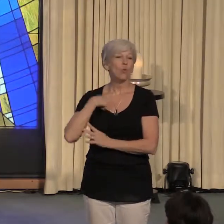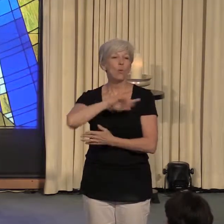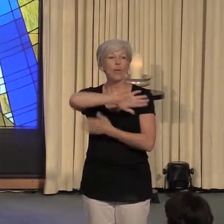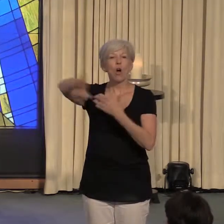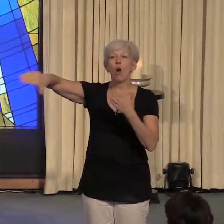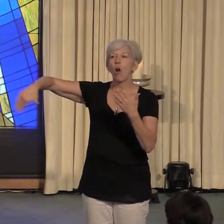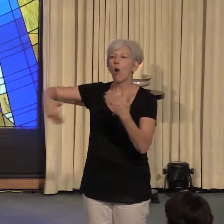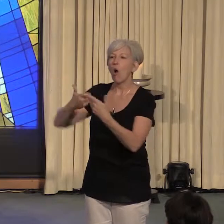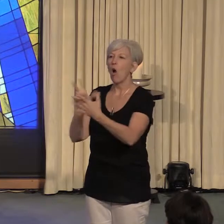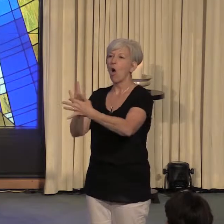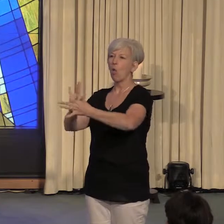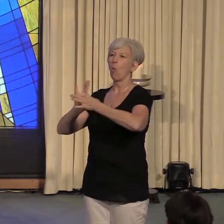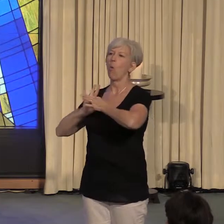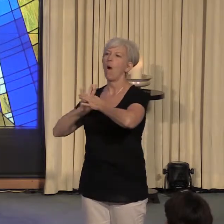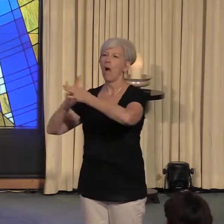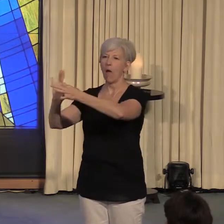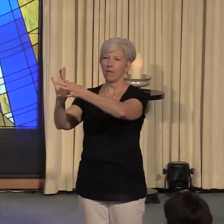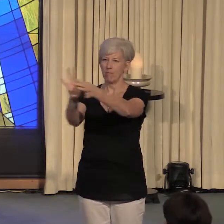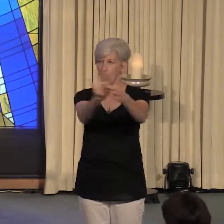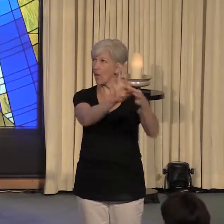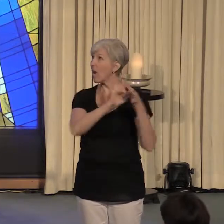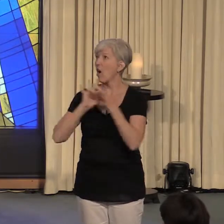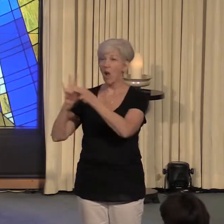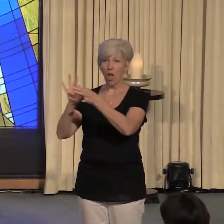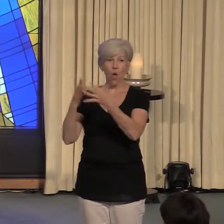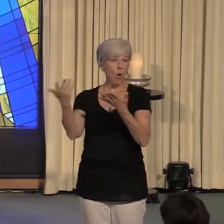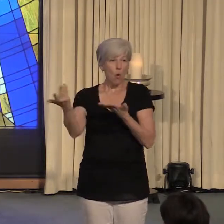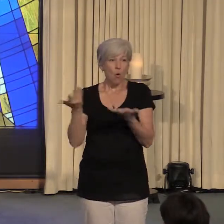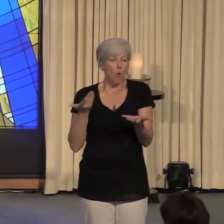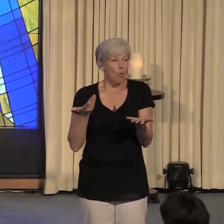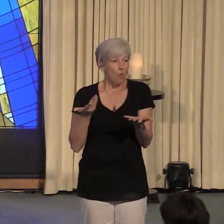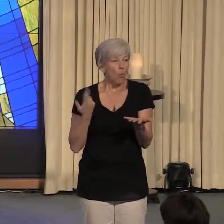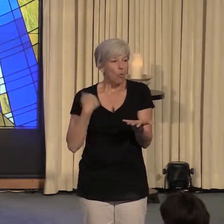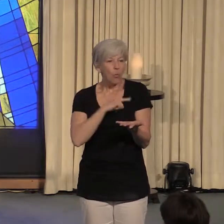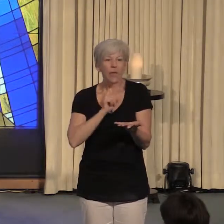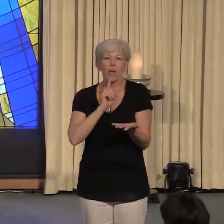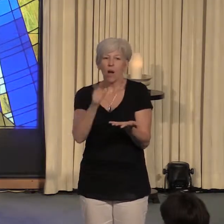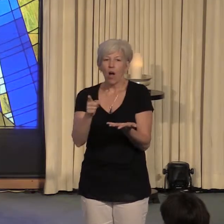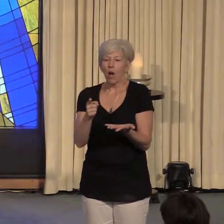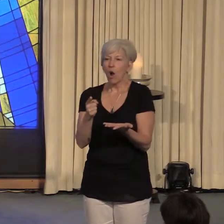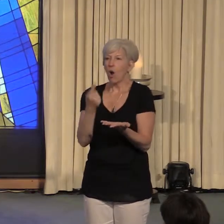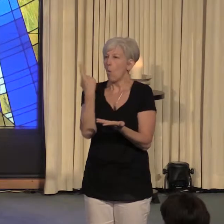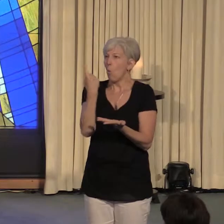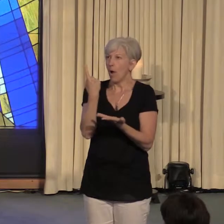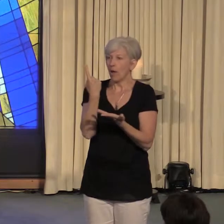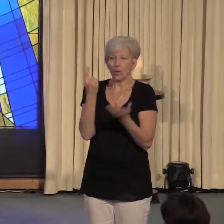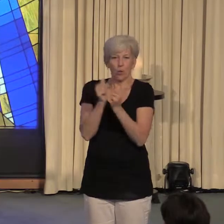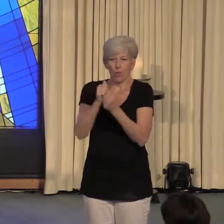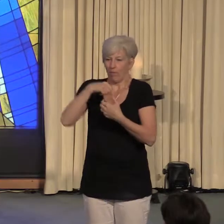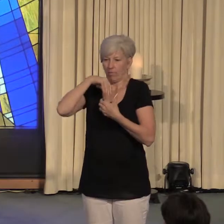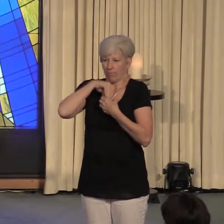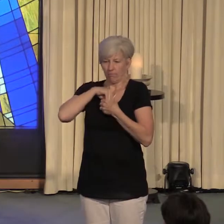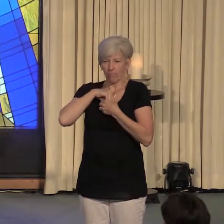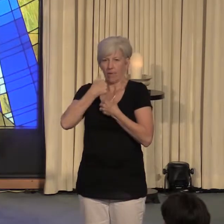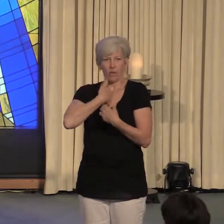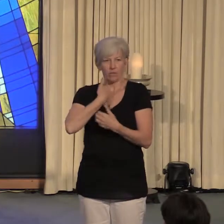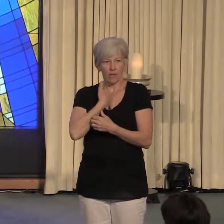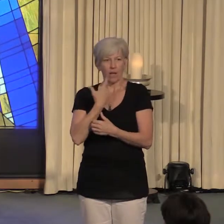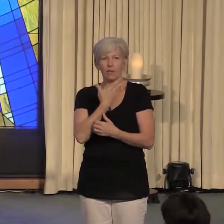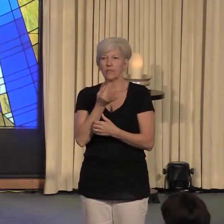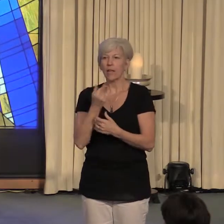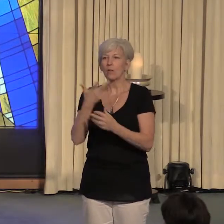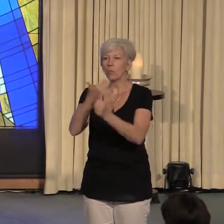one. We are all one. We are one with our own inner selves. We are one with one another, and we are